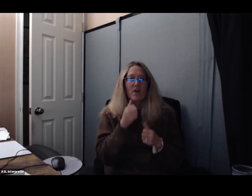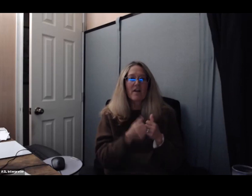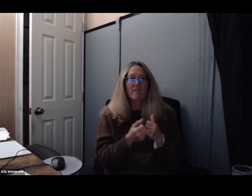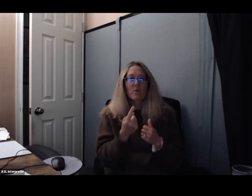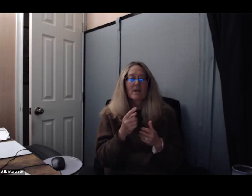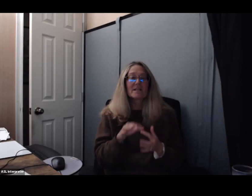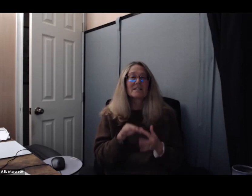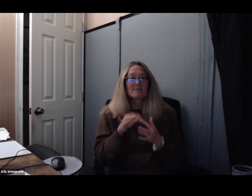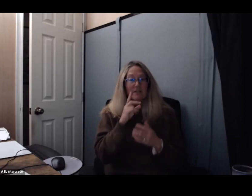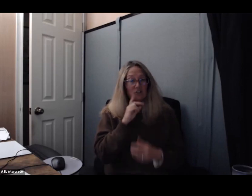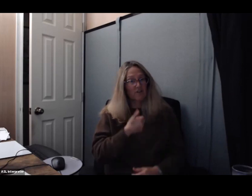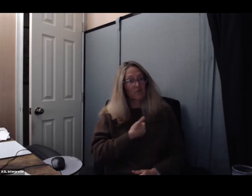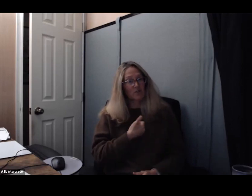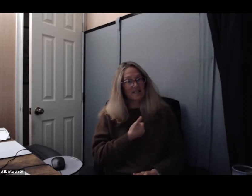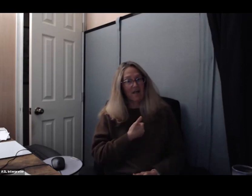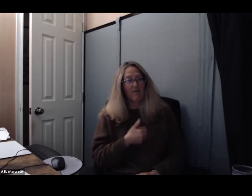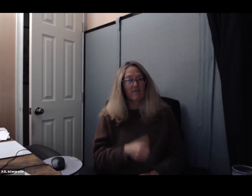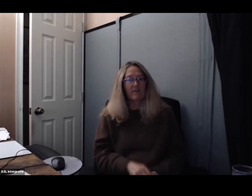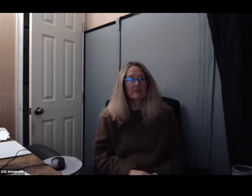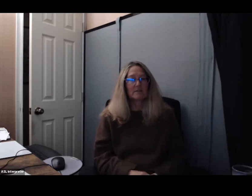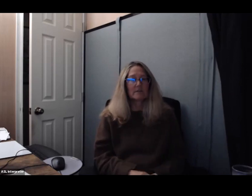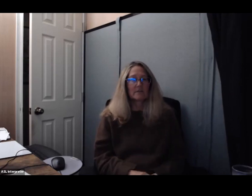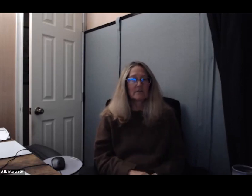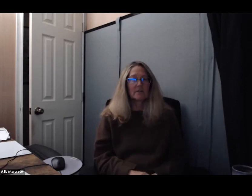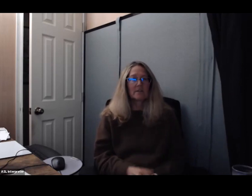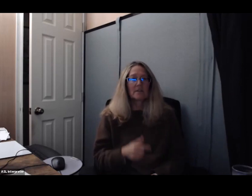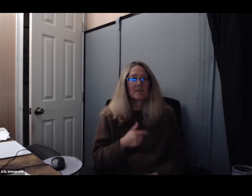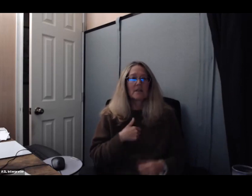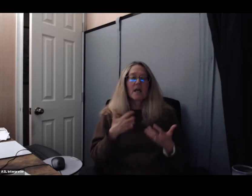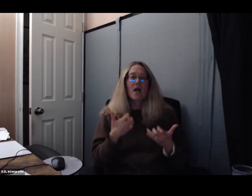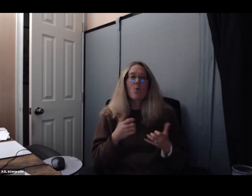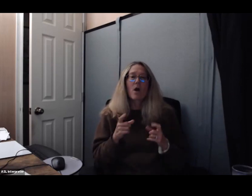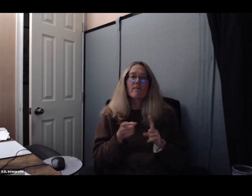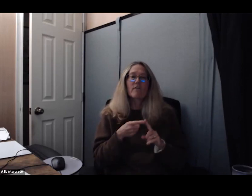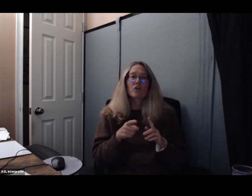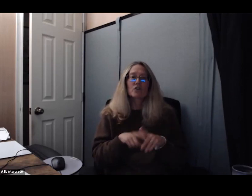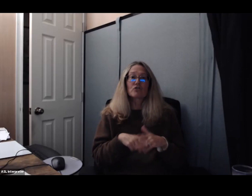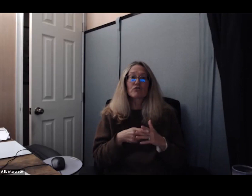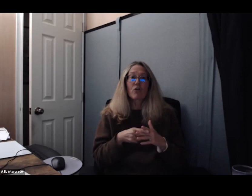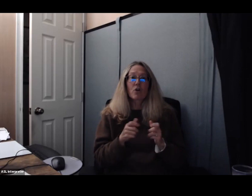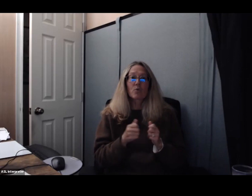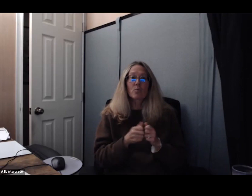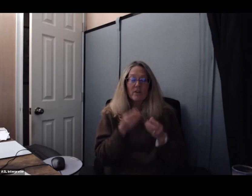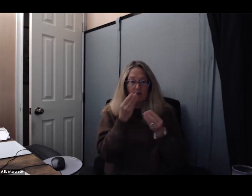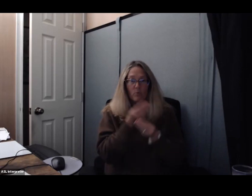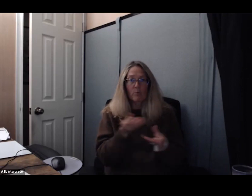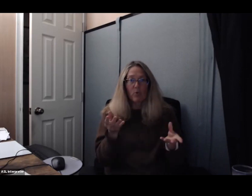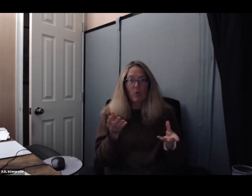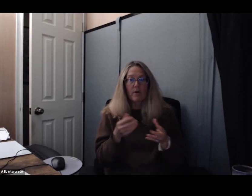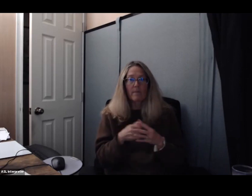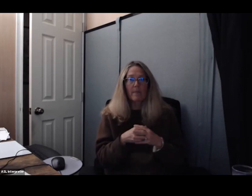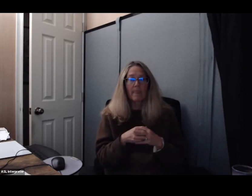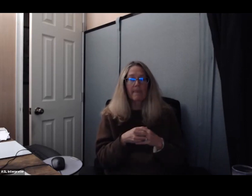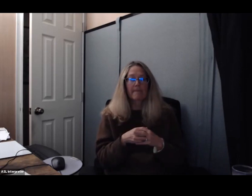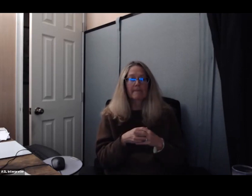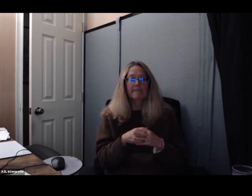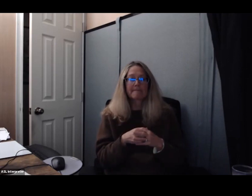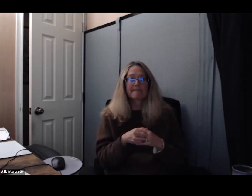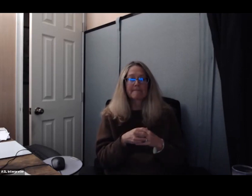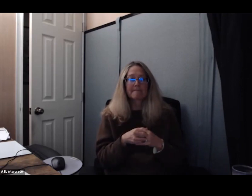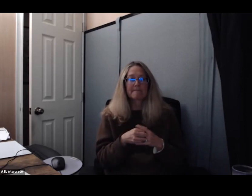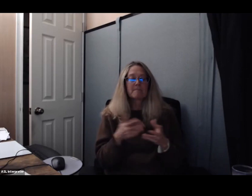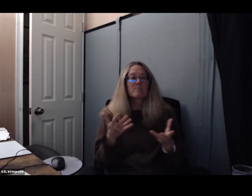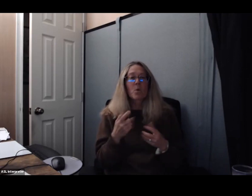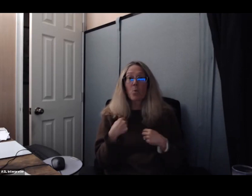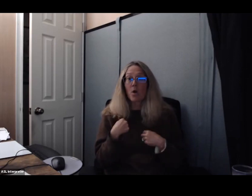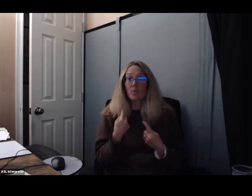and especially for yourself. So I want to first start with a report out on some